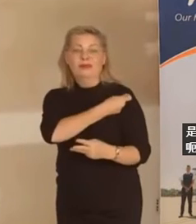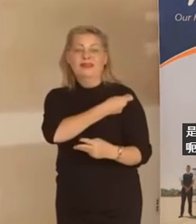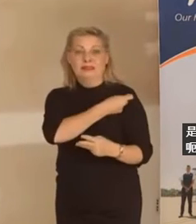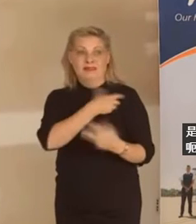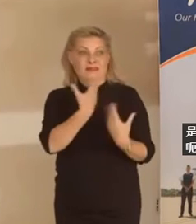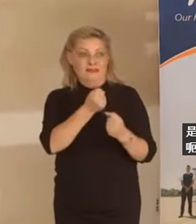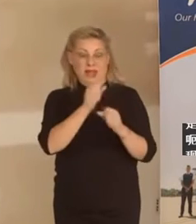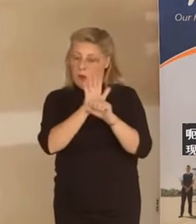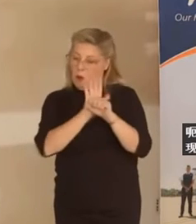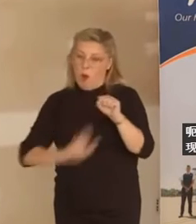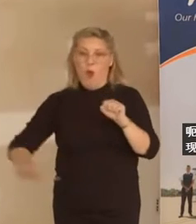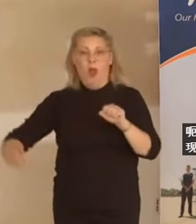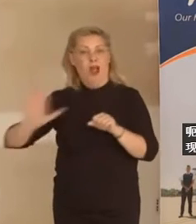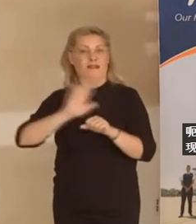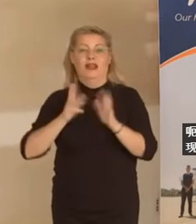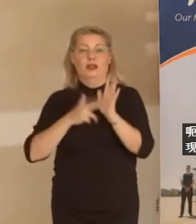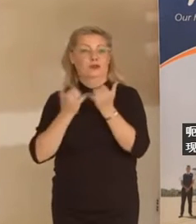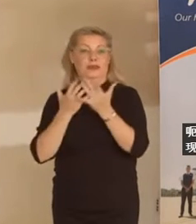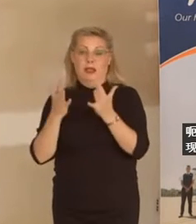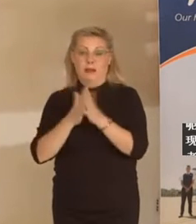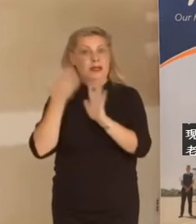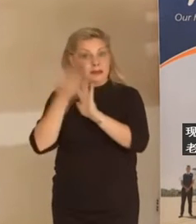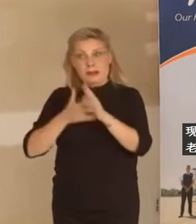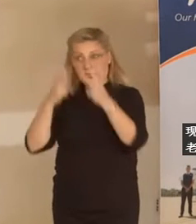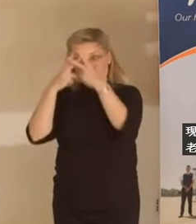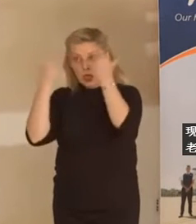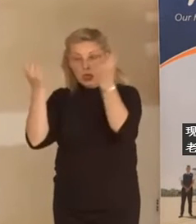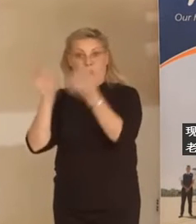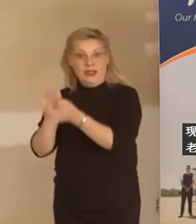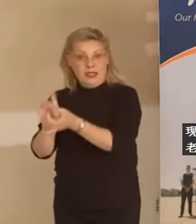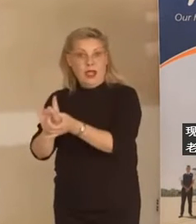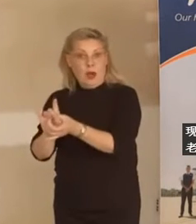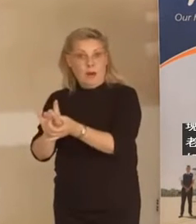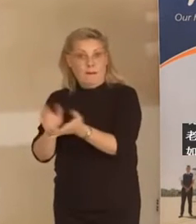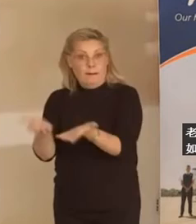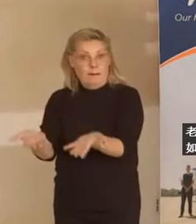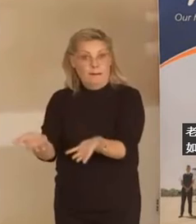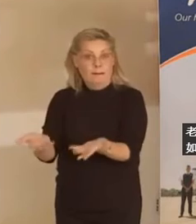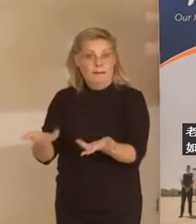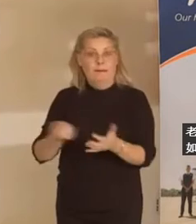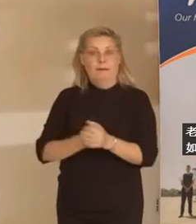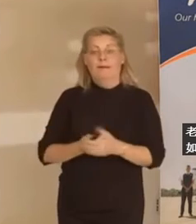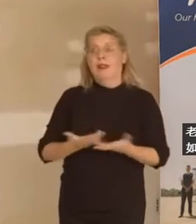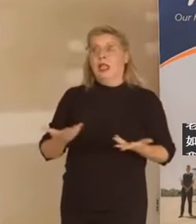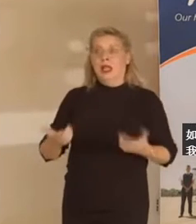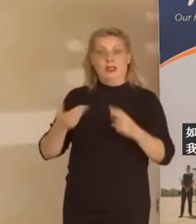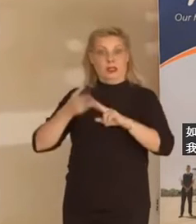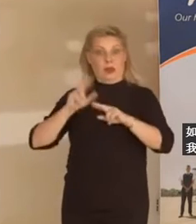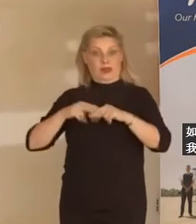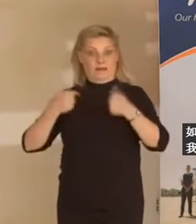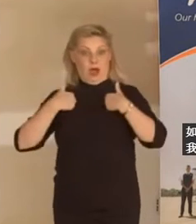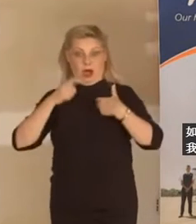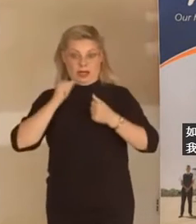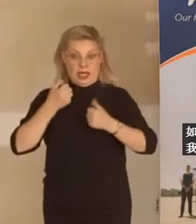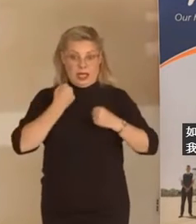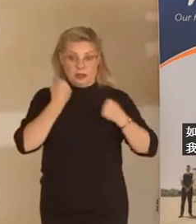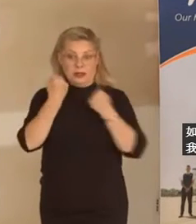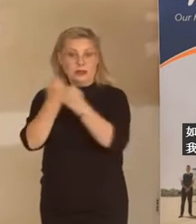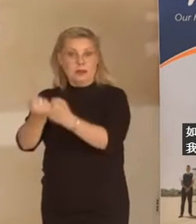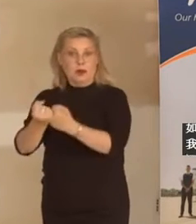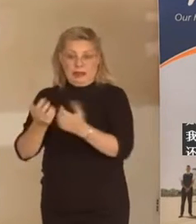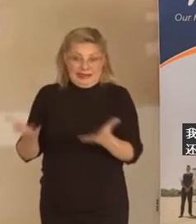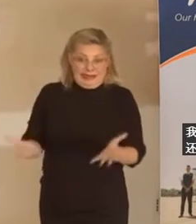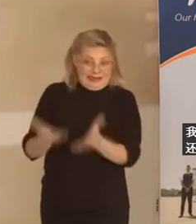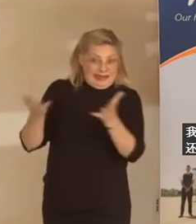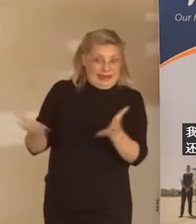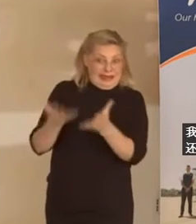the board. Now, aged care can form part of that, and if there's further assistance we can provide, we will. It makes sense.